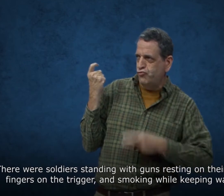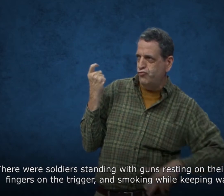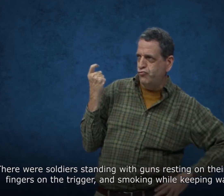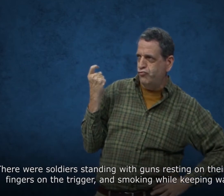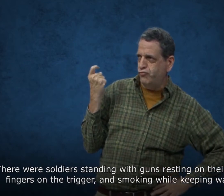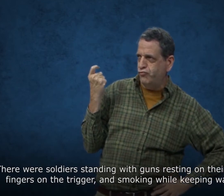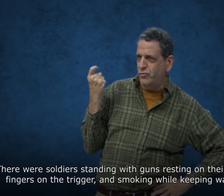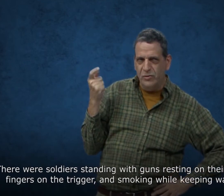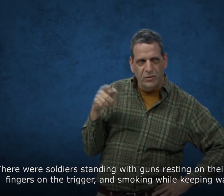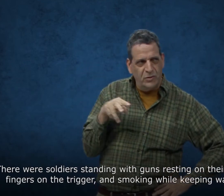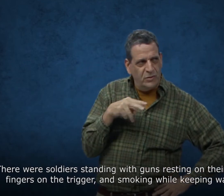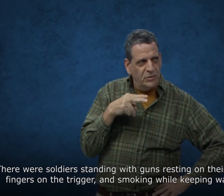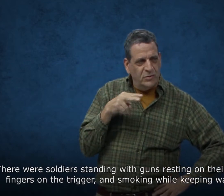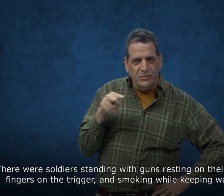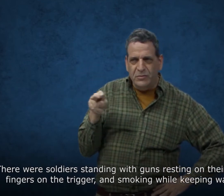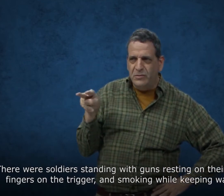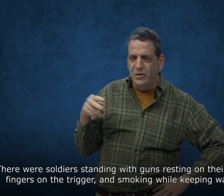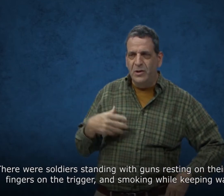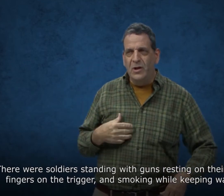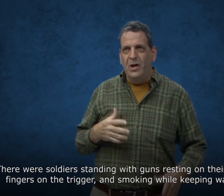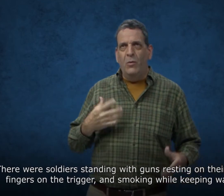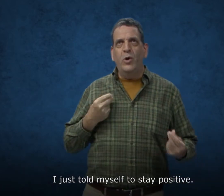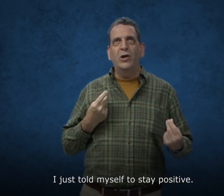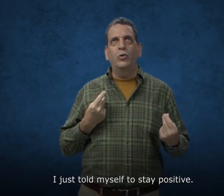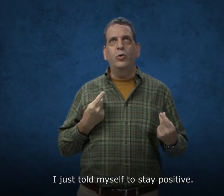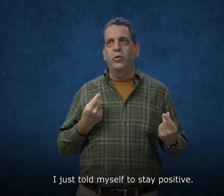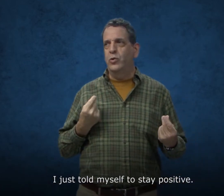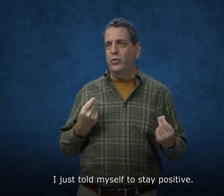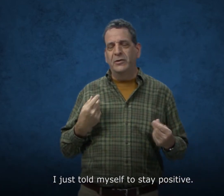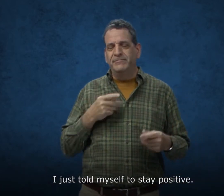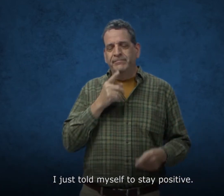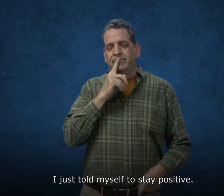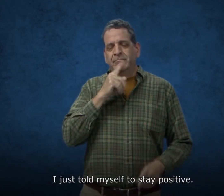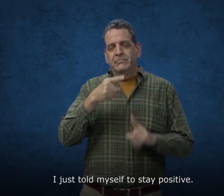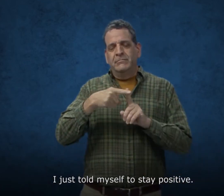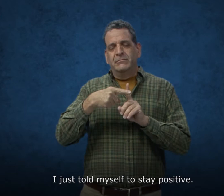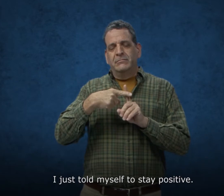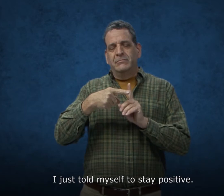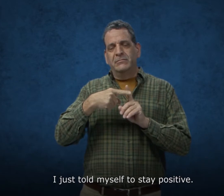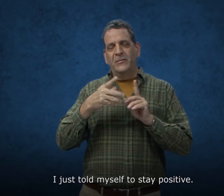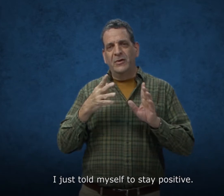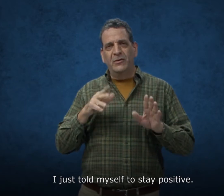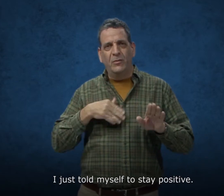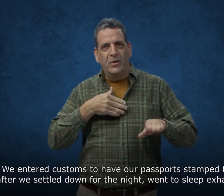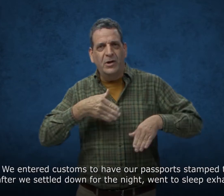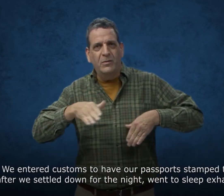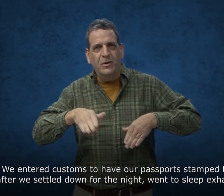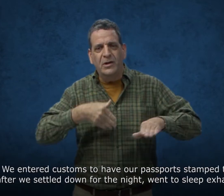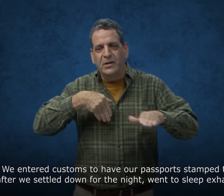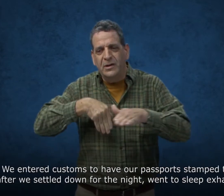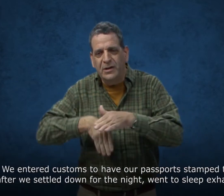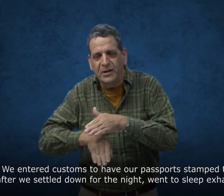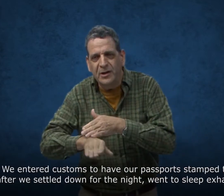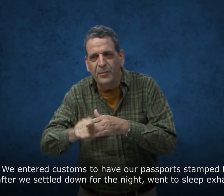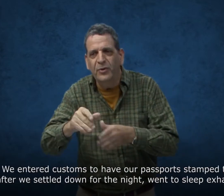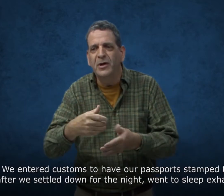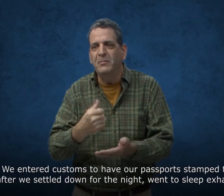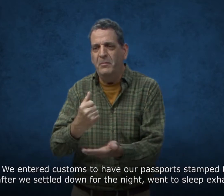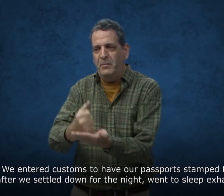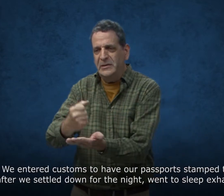resting on their hips, fingers on the trigger, and smoking while keeping watch. I just told myself, stay positive. We entered customs to have our